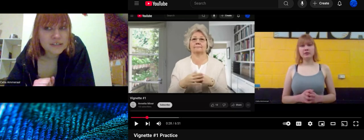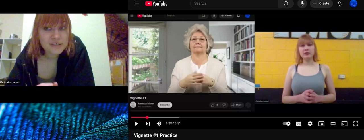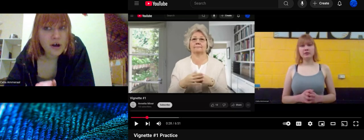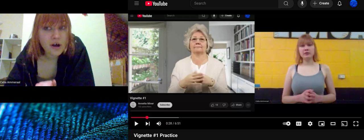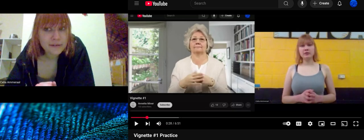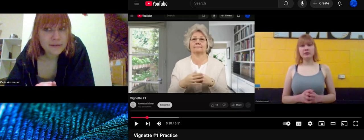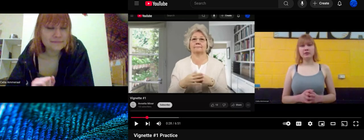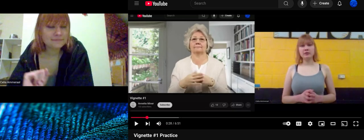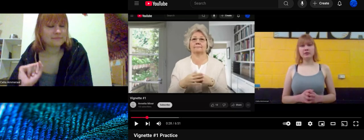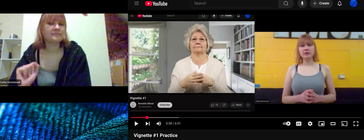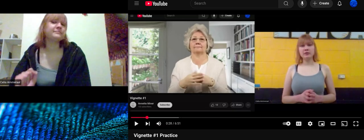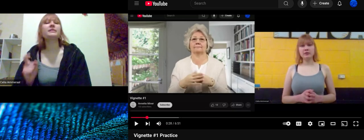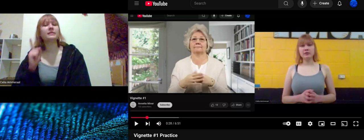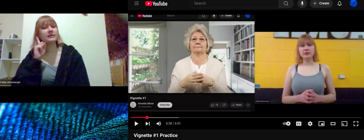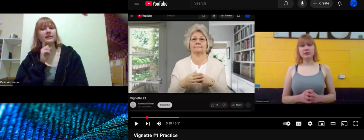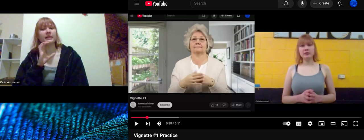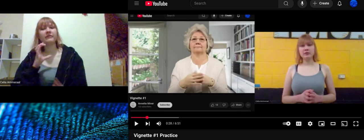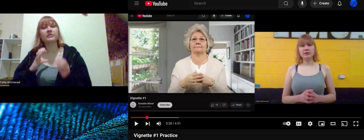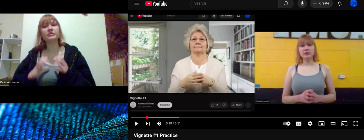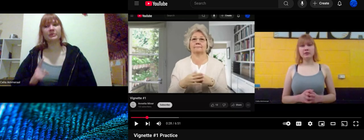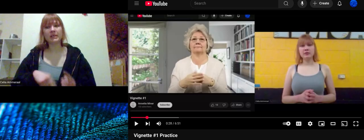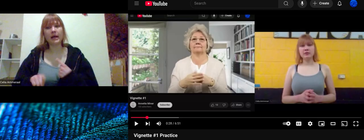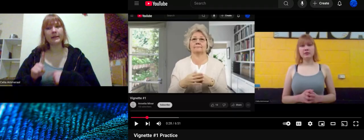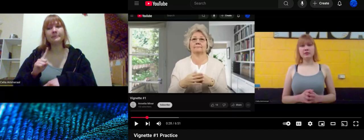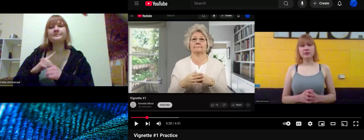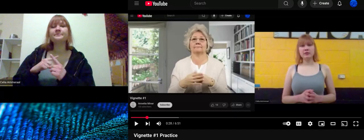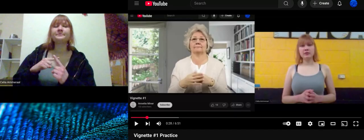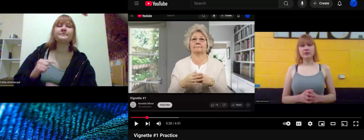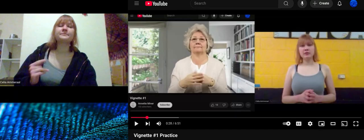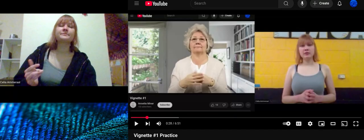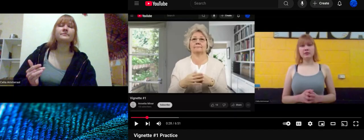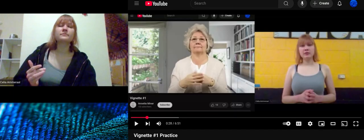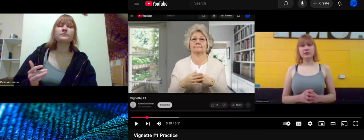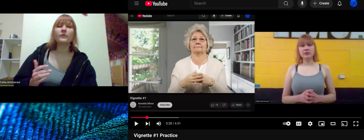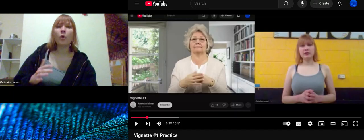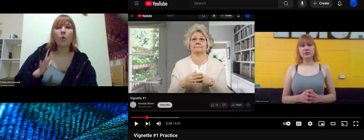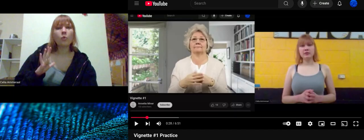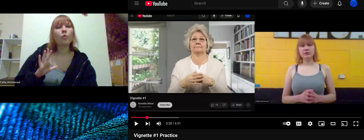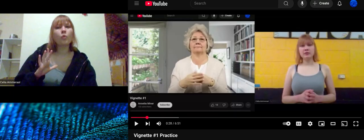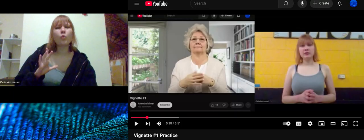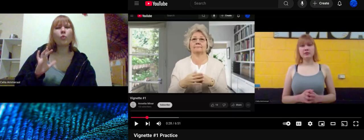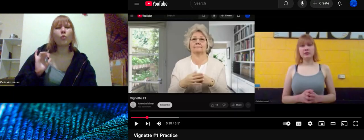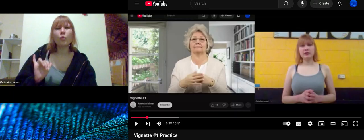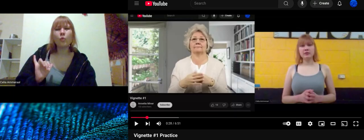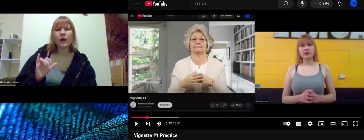I saw the deaf consumer sign.